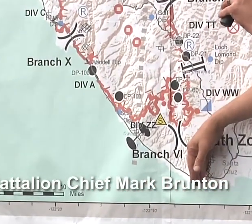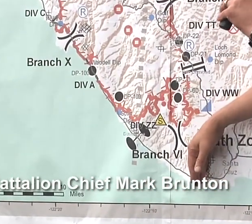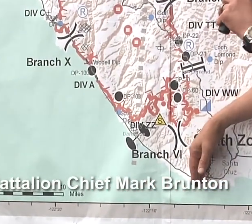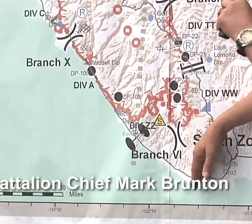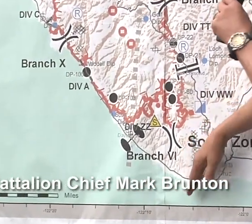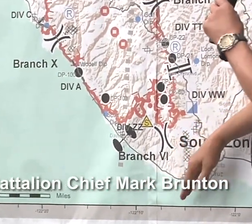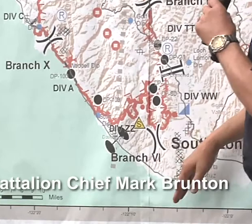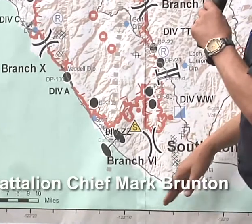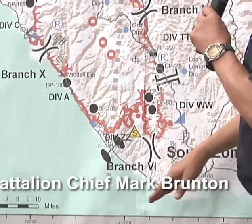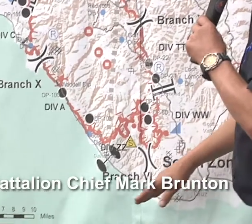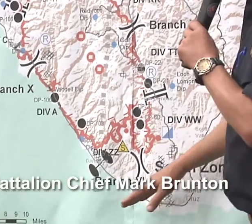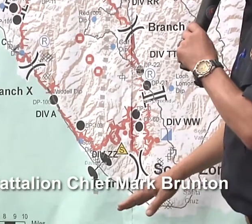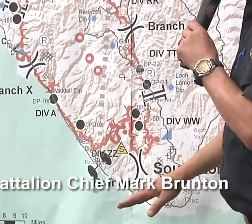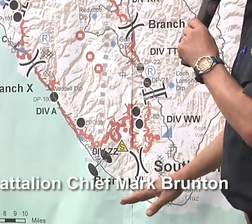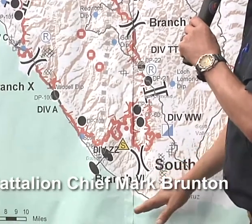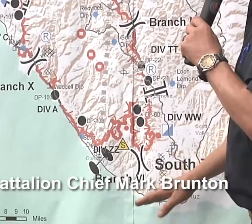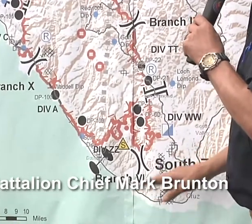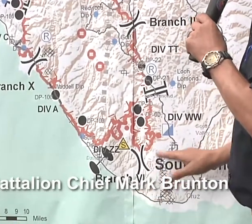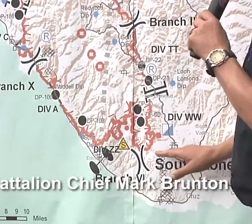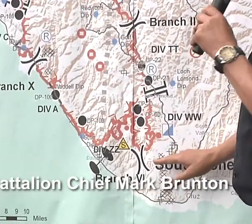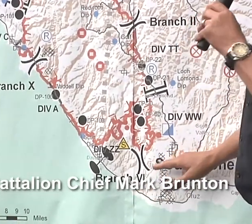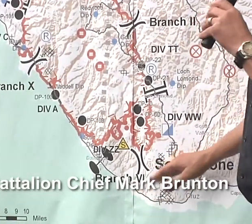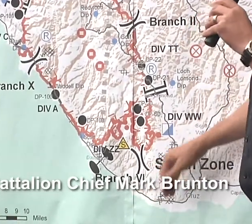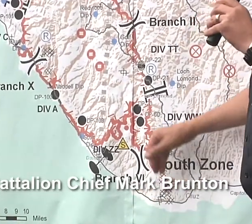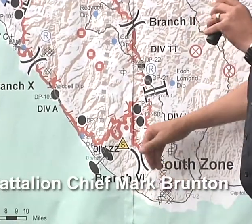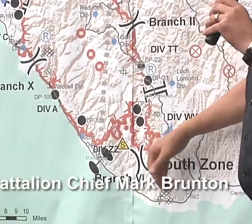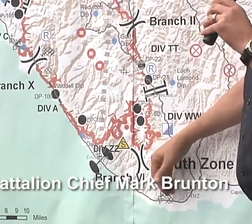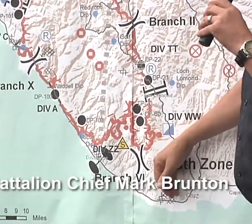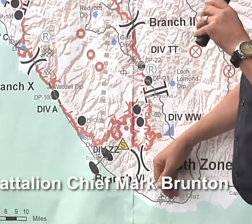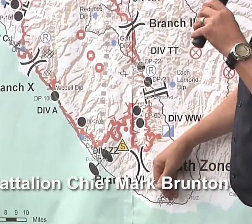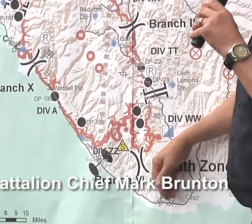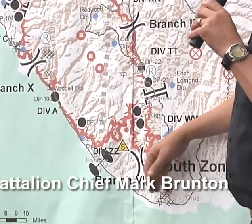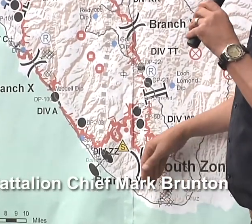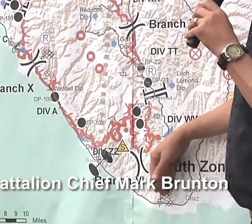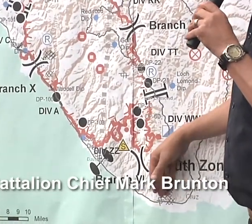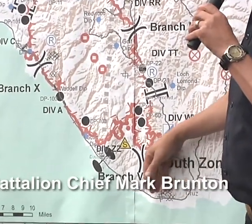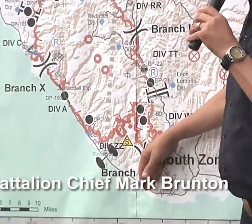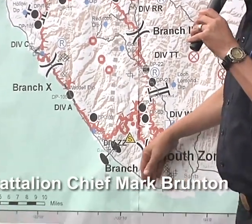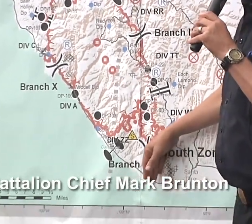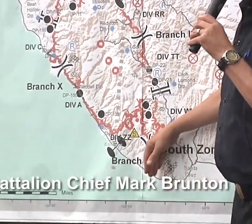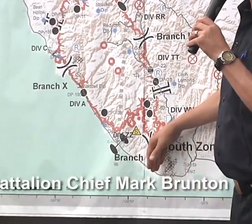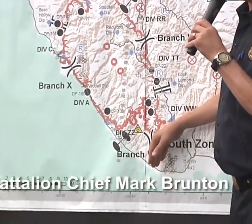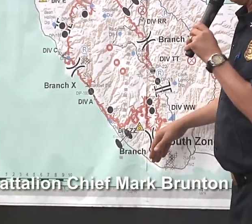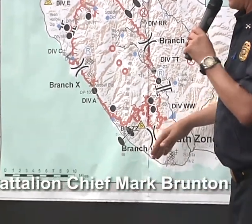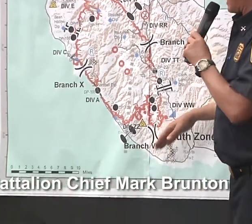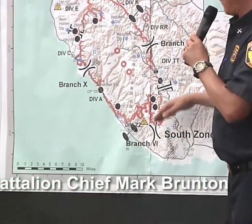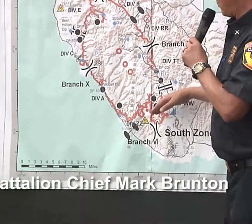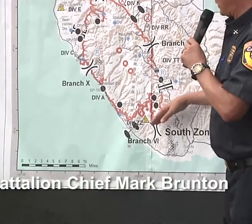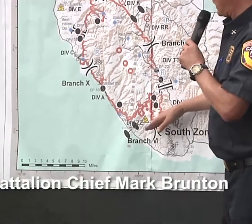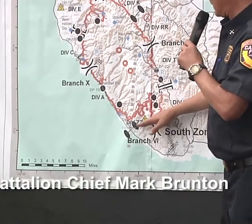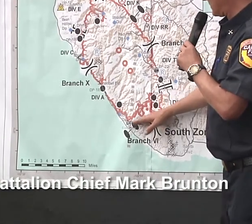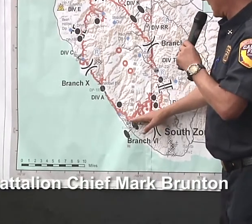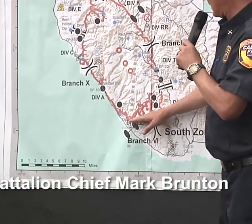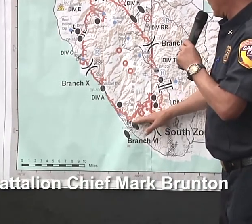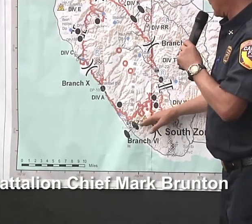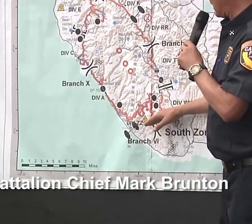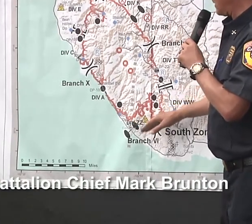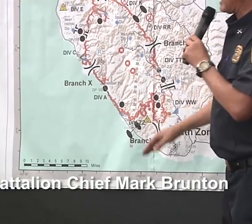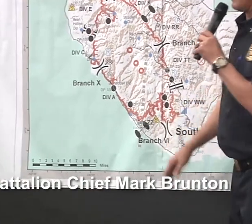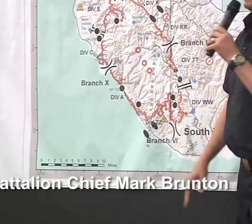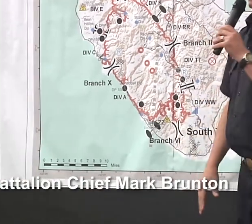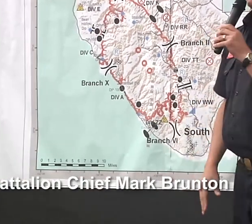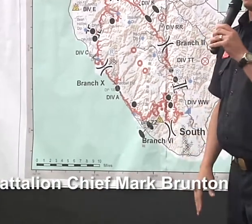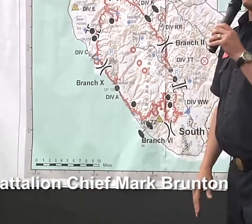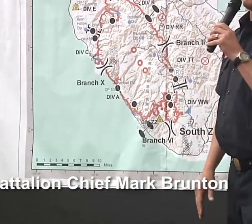established a couple days ago that runs between Highway 1 Highway 9. That's still a good line. We're improving that line and have put in a secondary